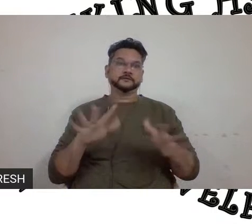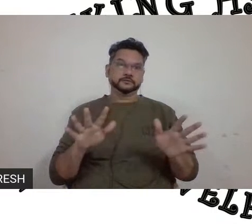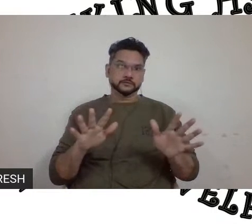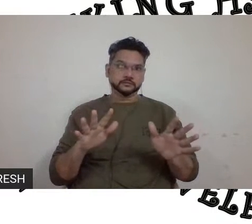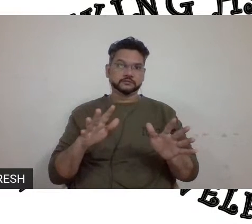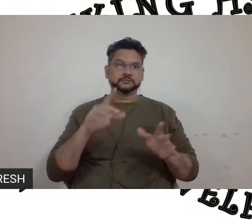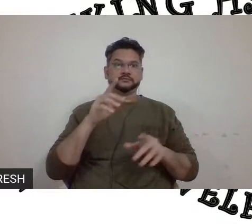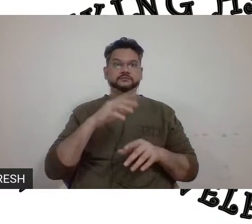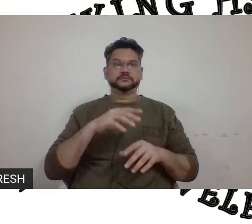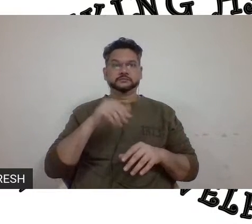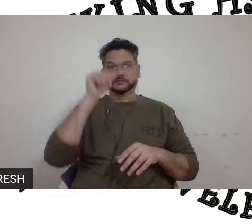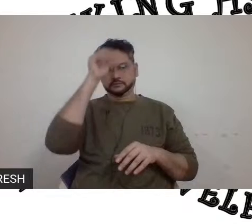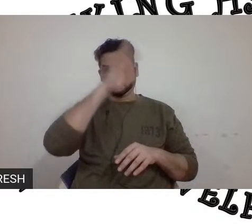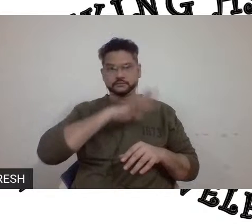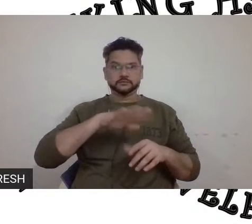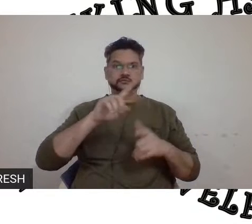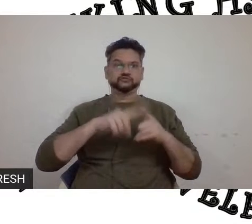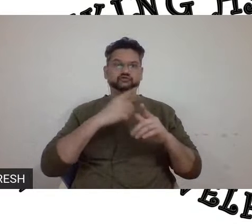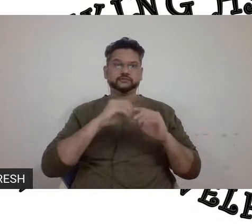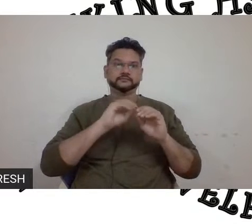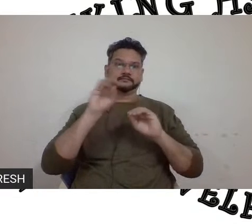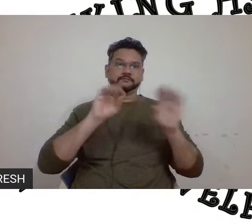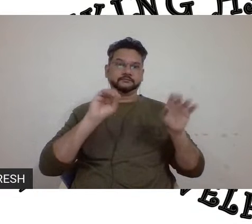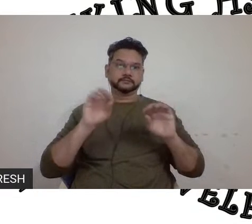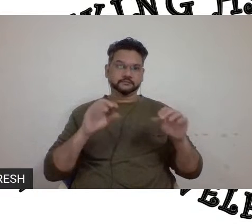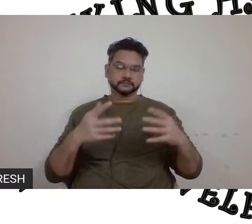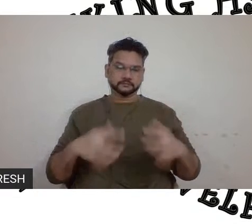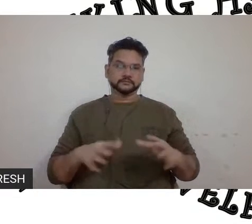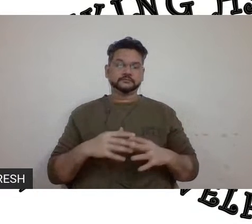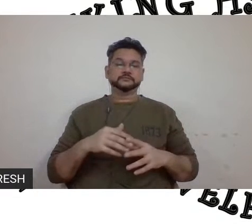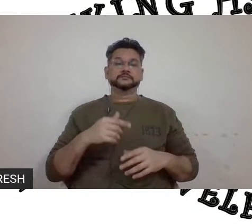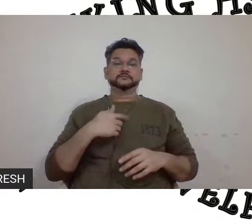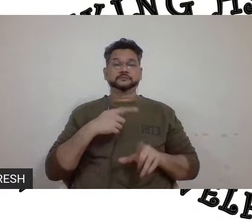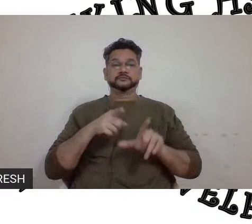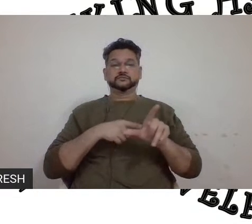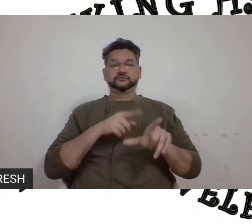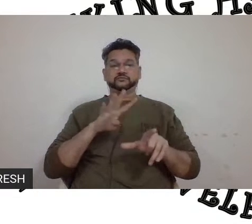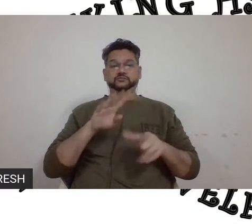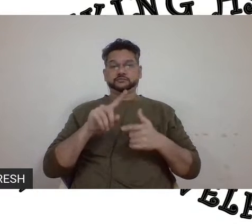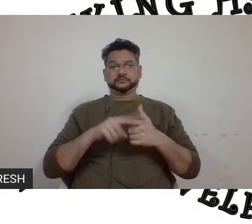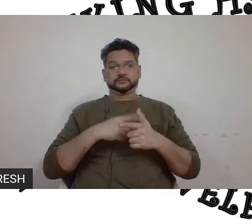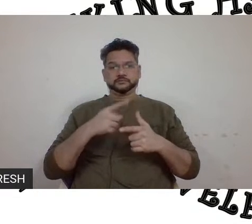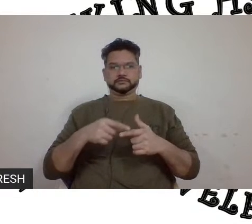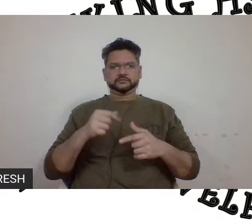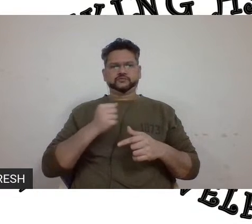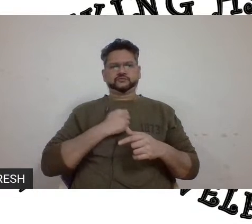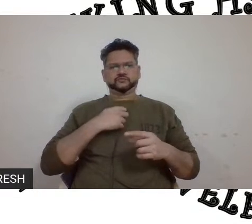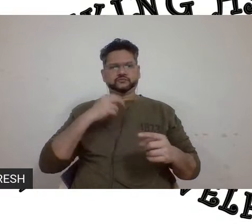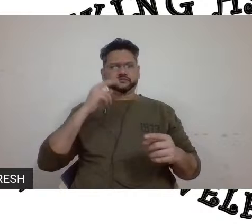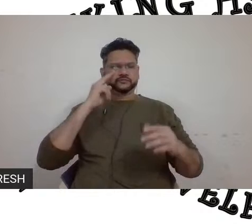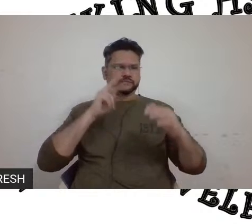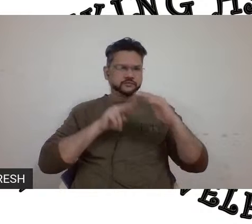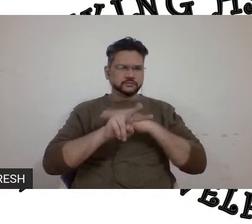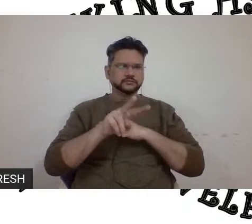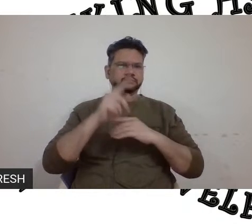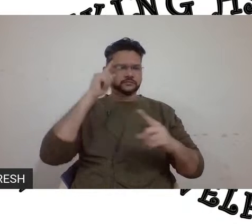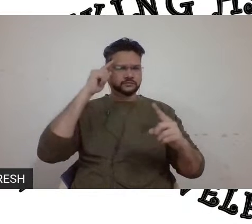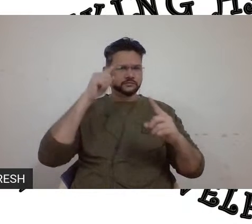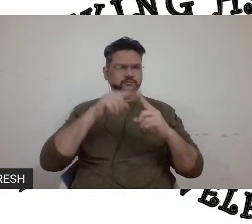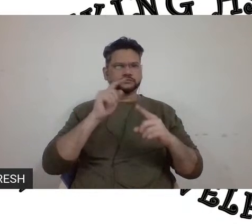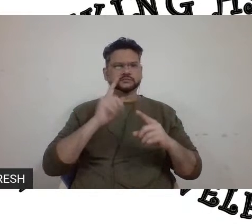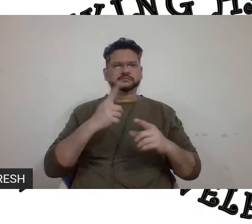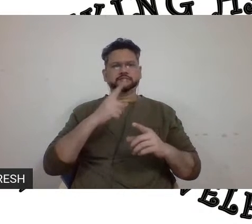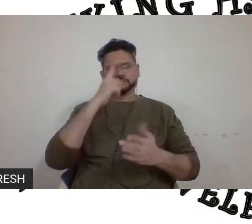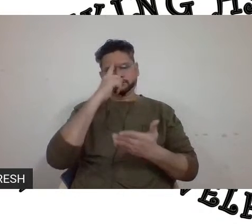Job, we stand in for our core belief that belief in potential of poor, and a job to one person